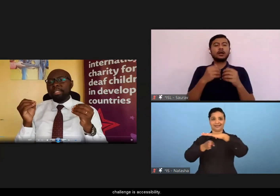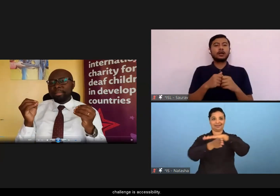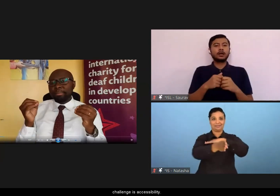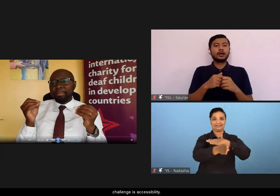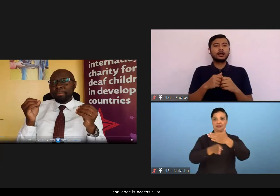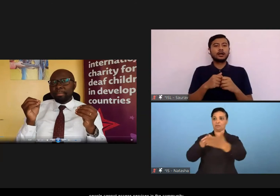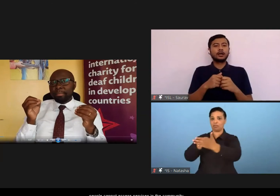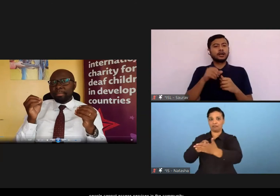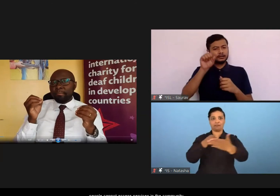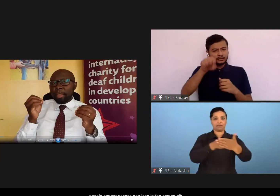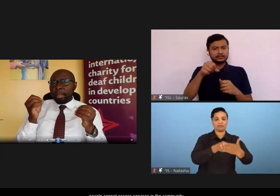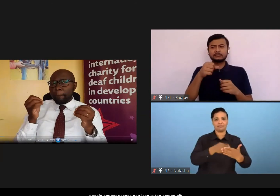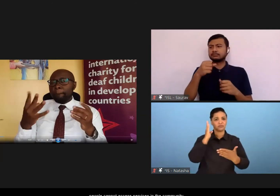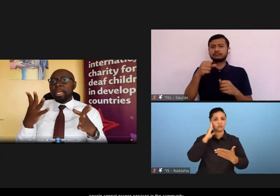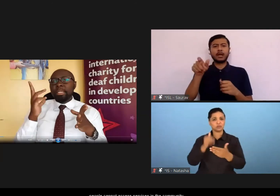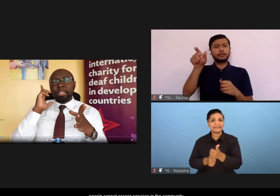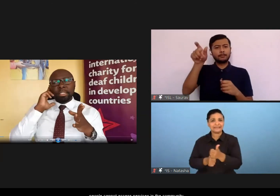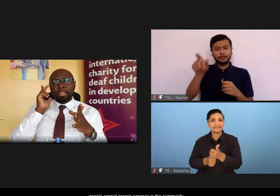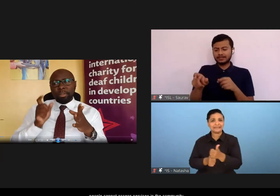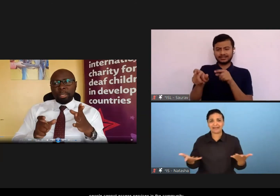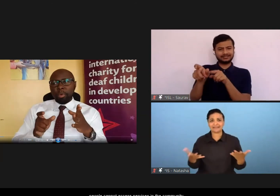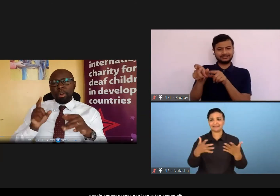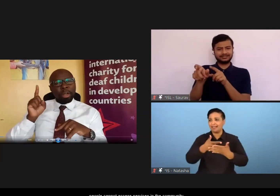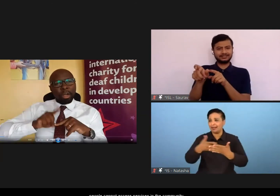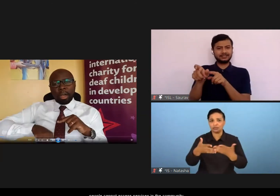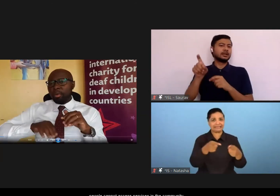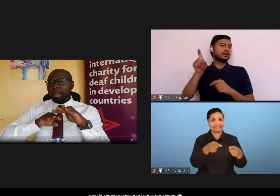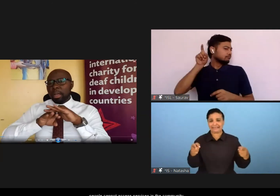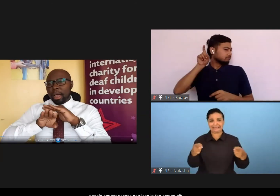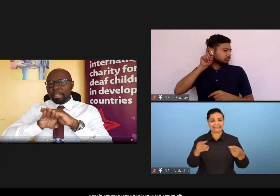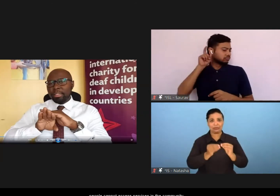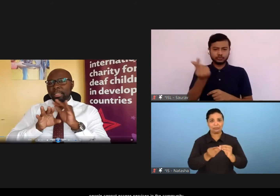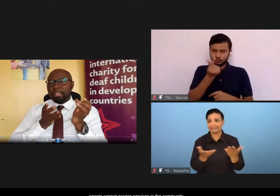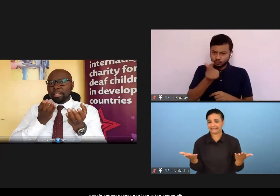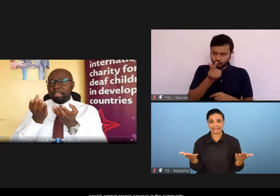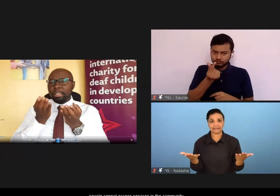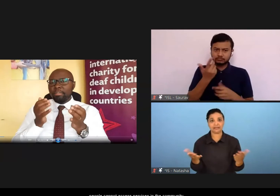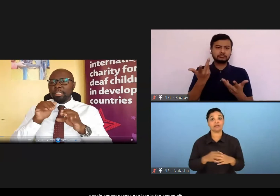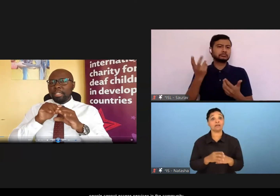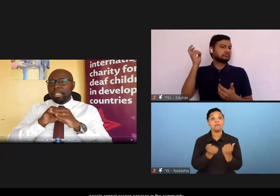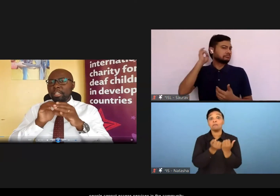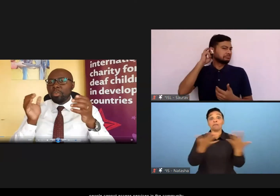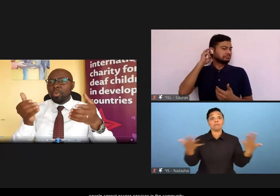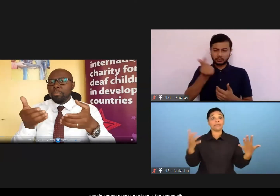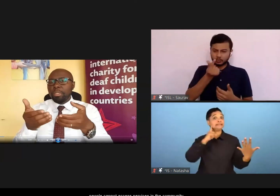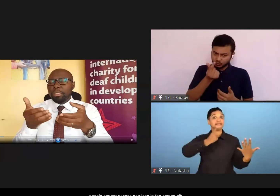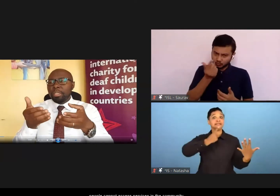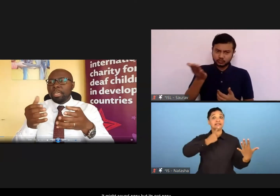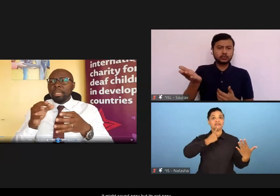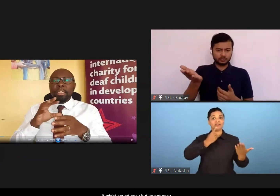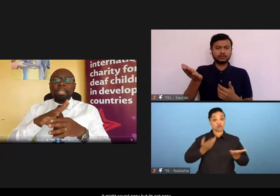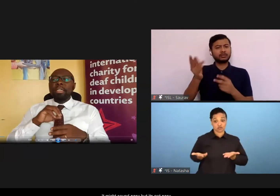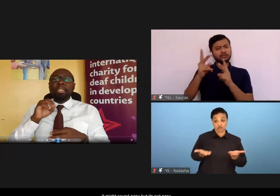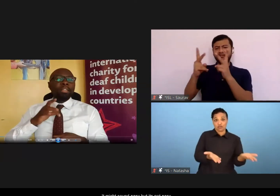or languages and all that. So you will find many deaf people cannot access services in